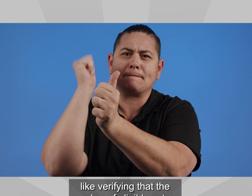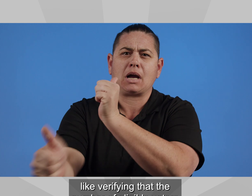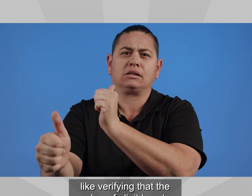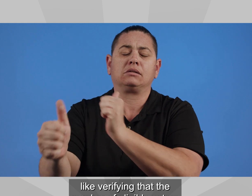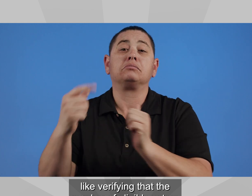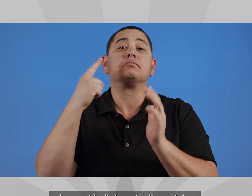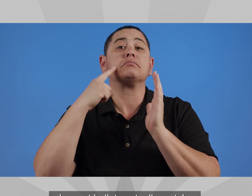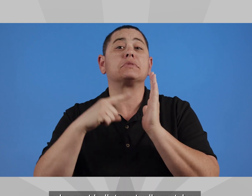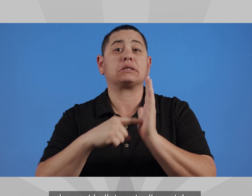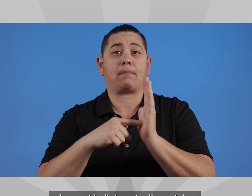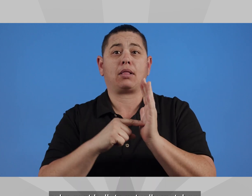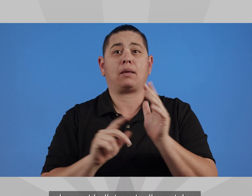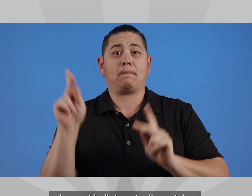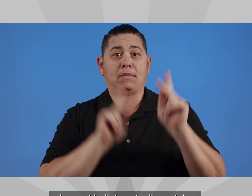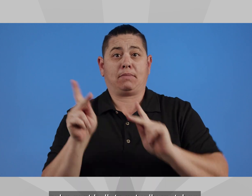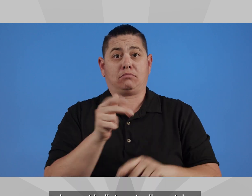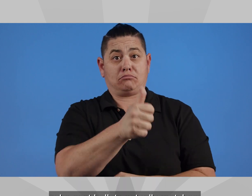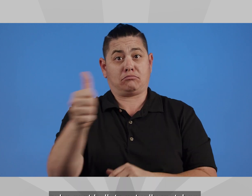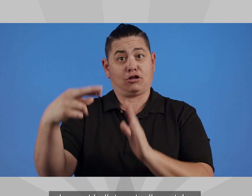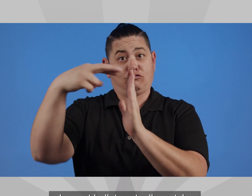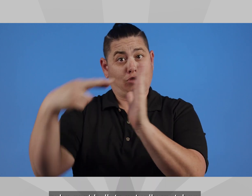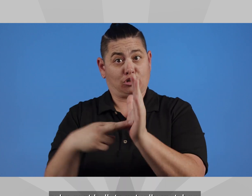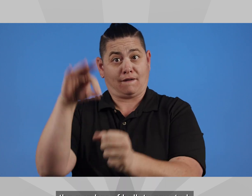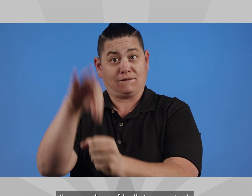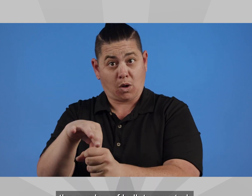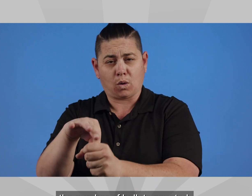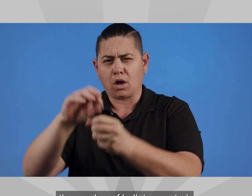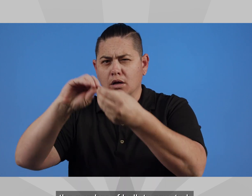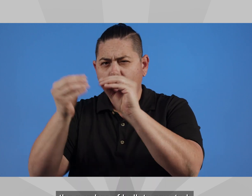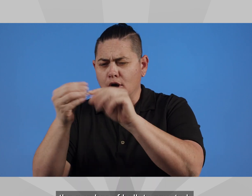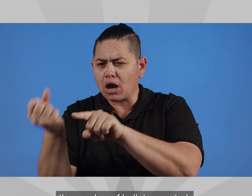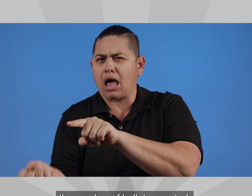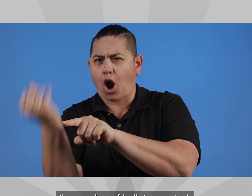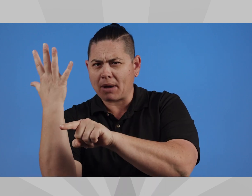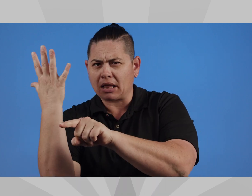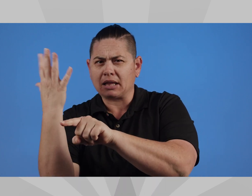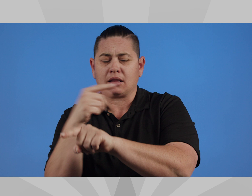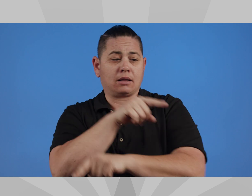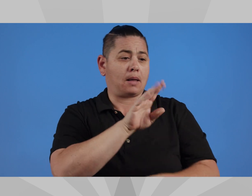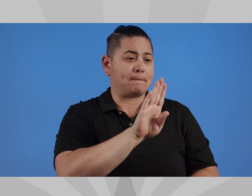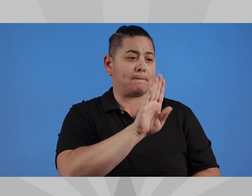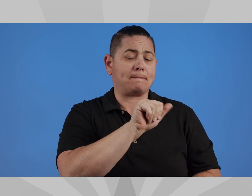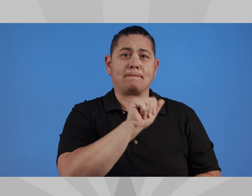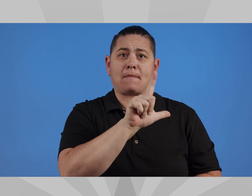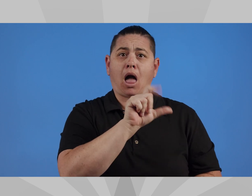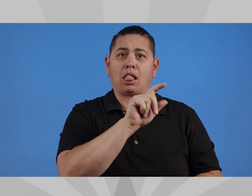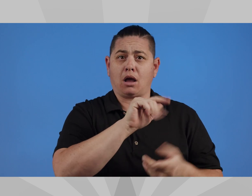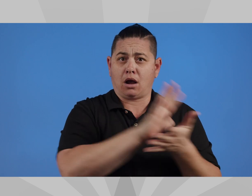eligible voters who cast ballots actually matches the number of ballots counted.